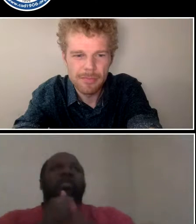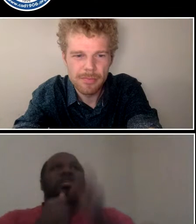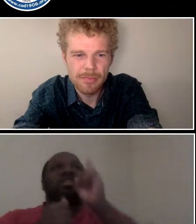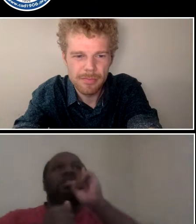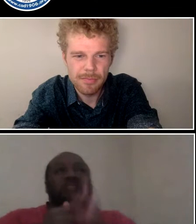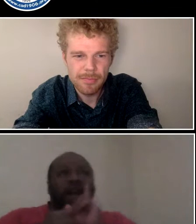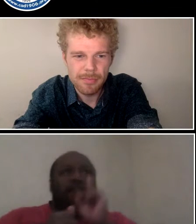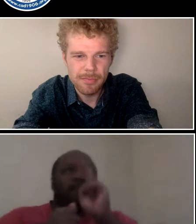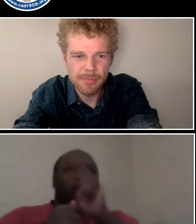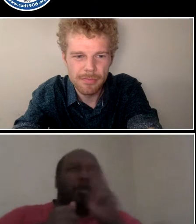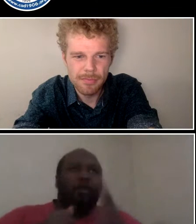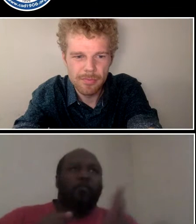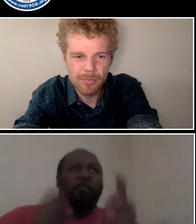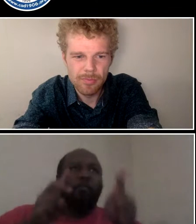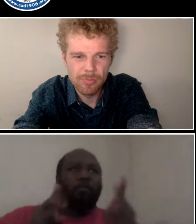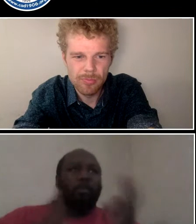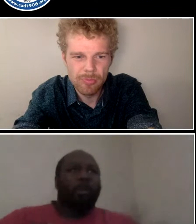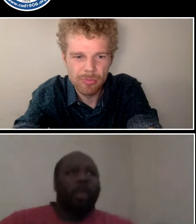join meetings, as I said.